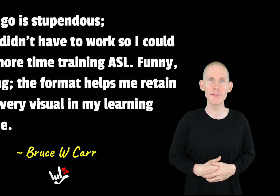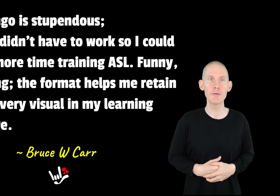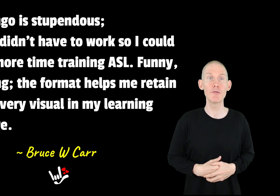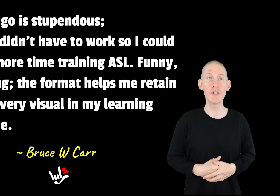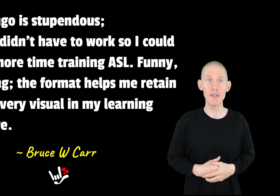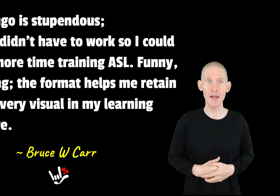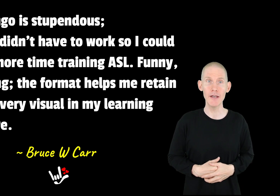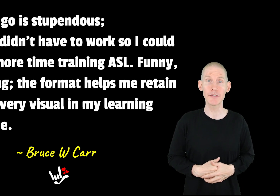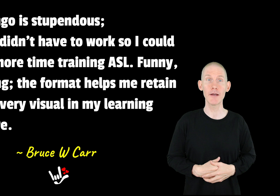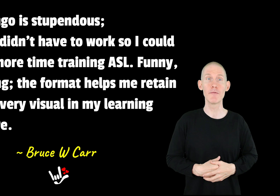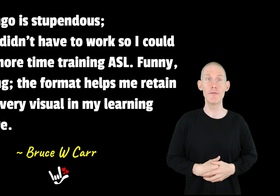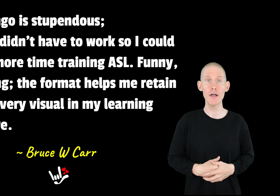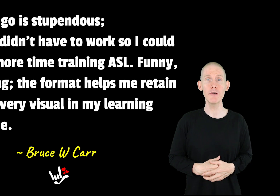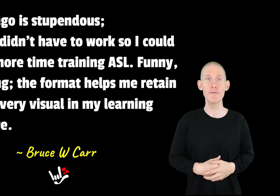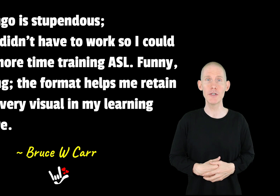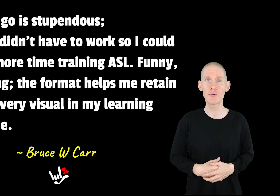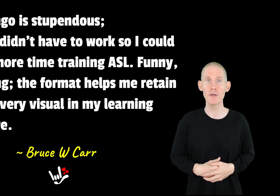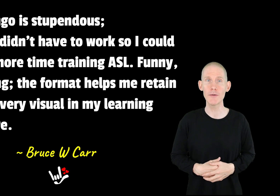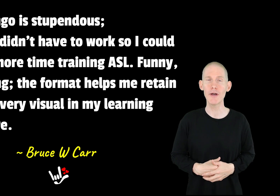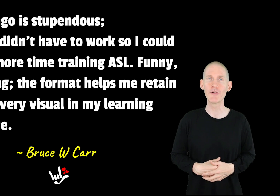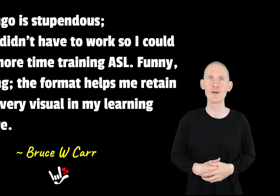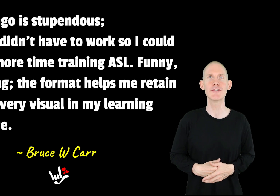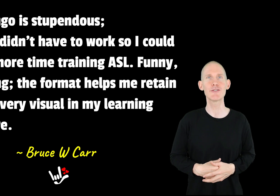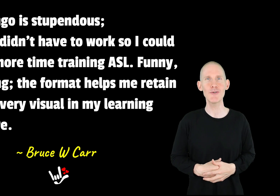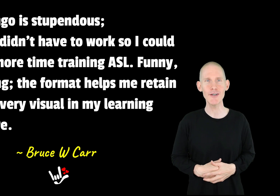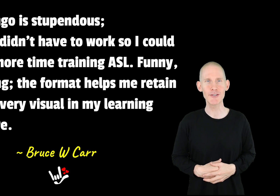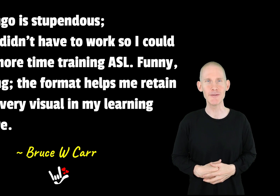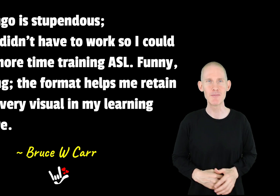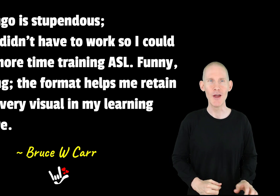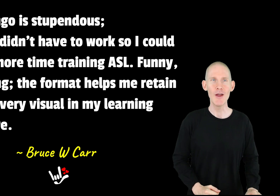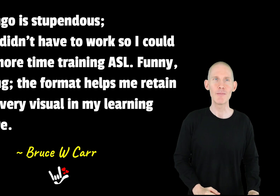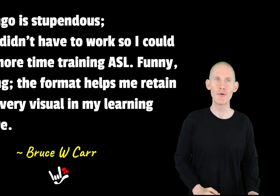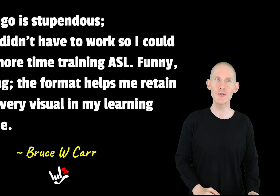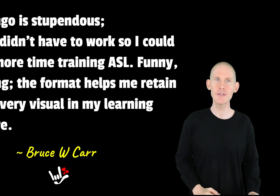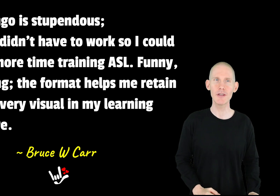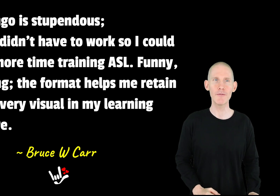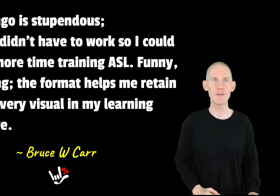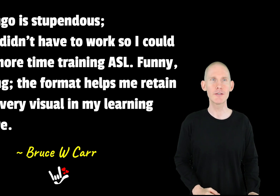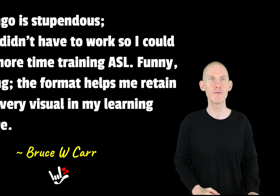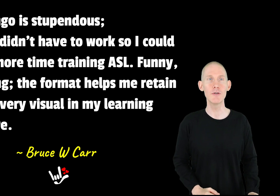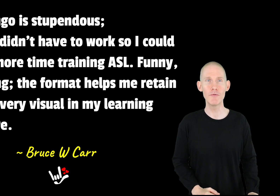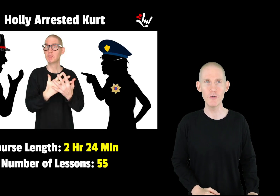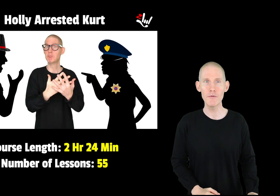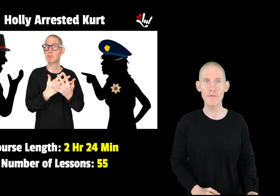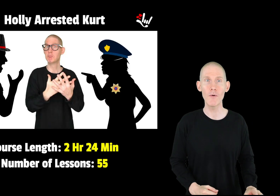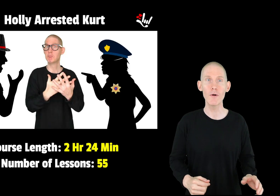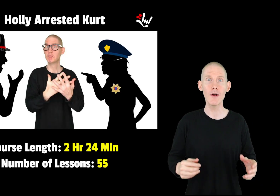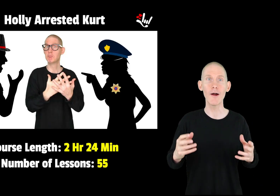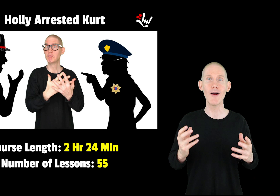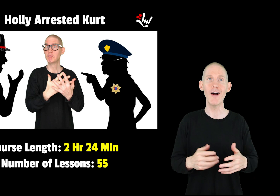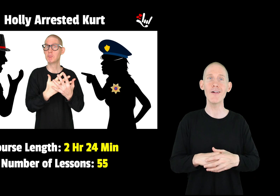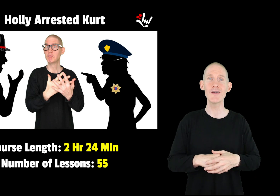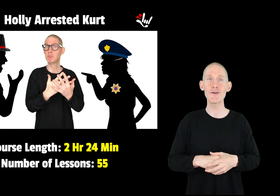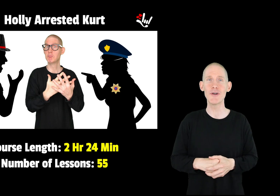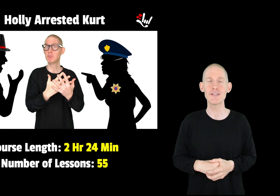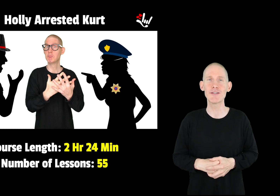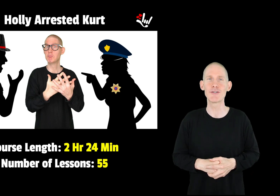me retain as I'm very visual in my learning structure. Bruce left this review for our Holly Arrested